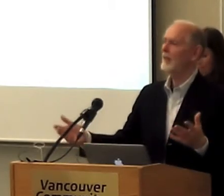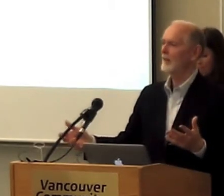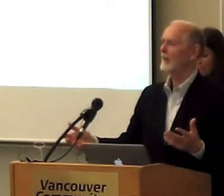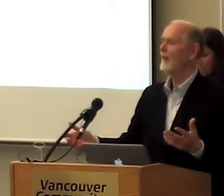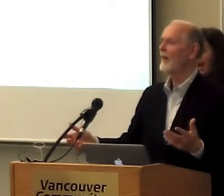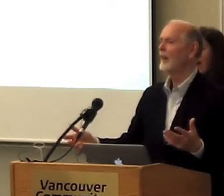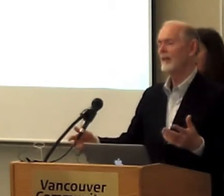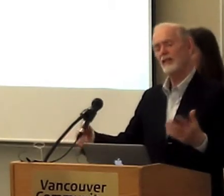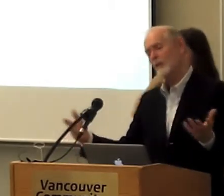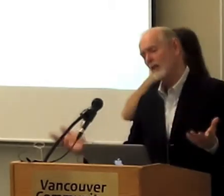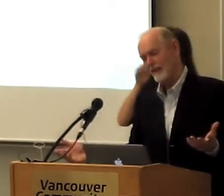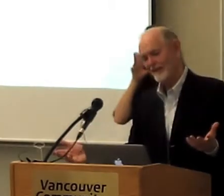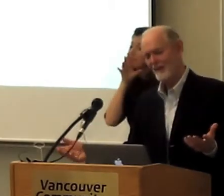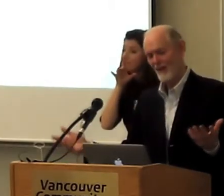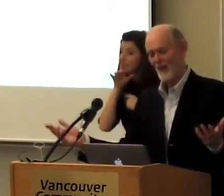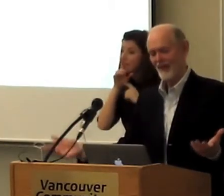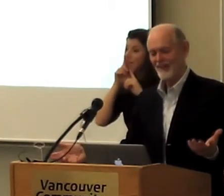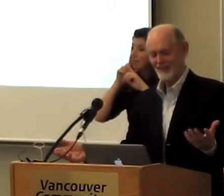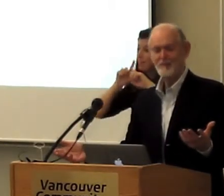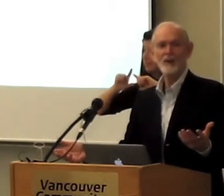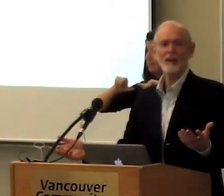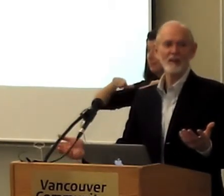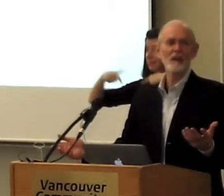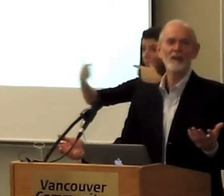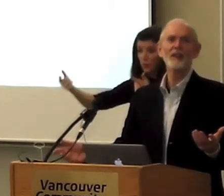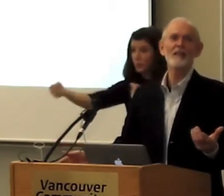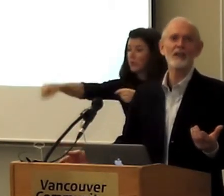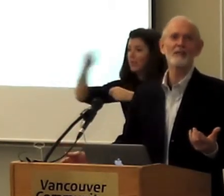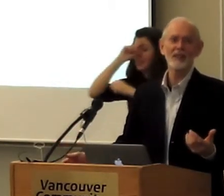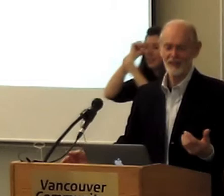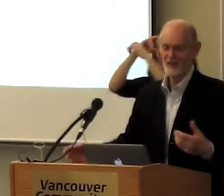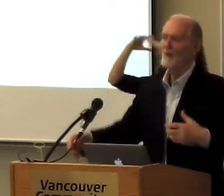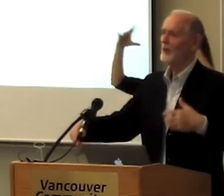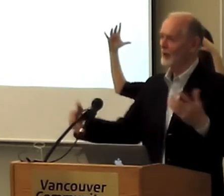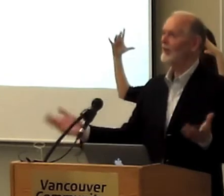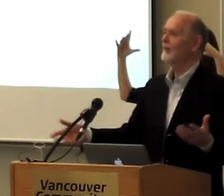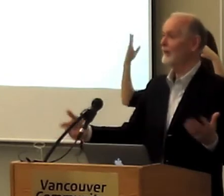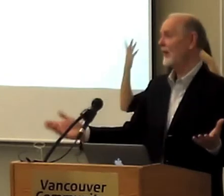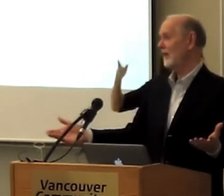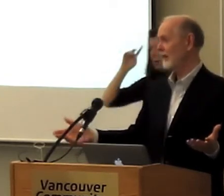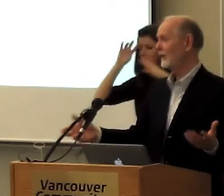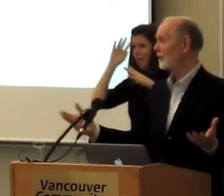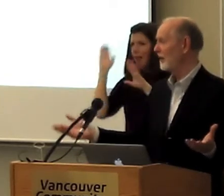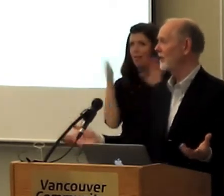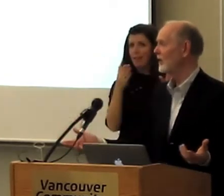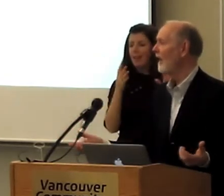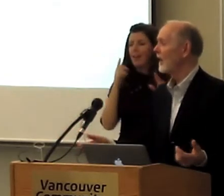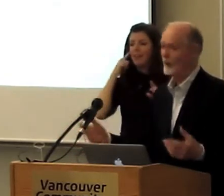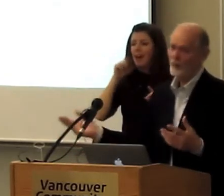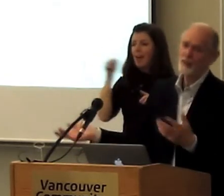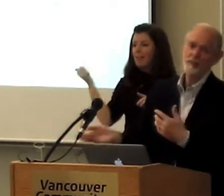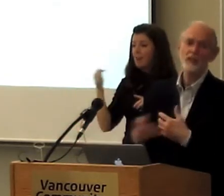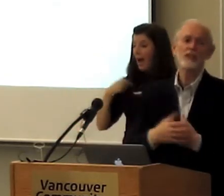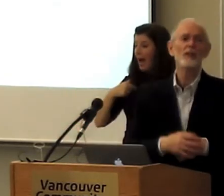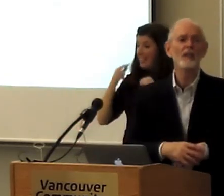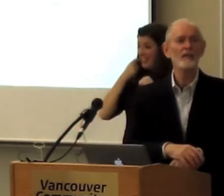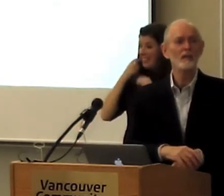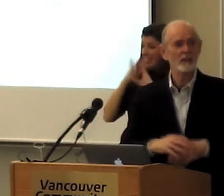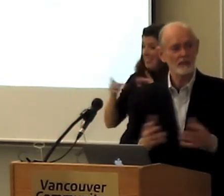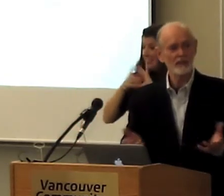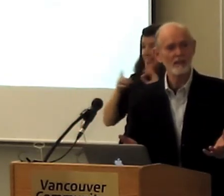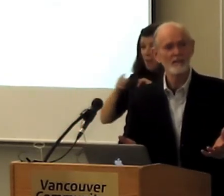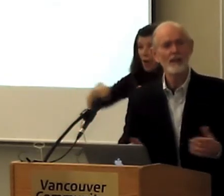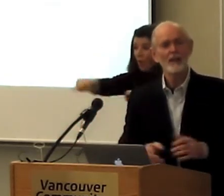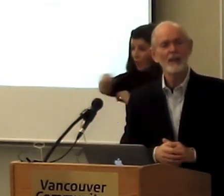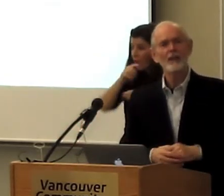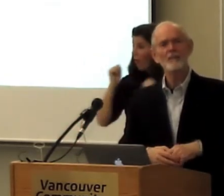can't fail, unless you're really bored out of your mind and thinking about something else, but you can't fail to form an image. All the images you have will